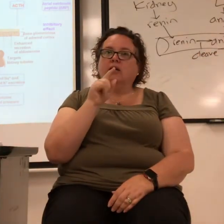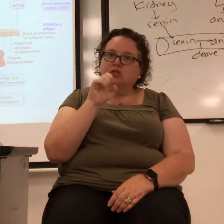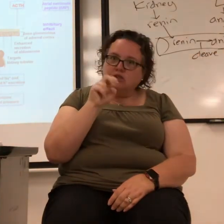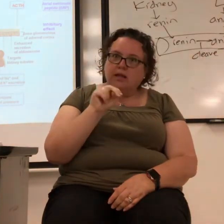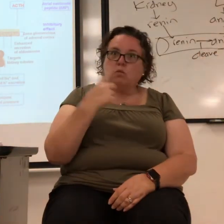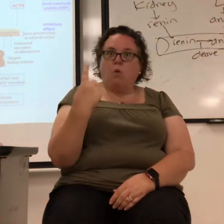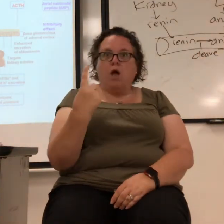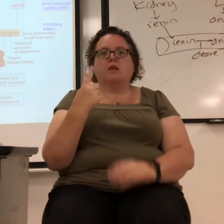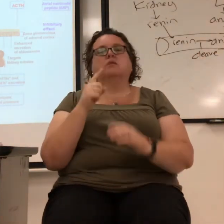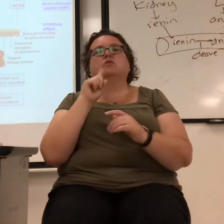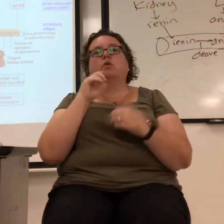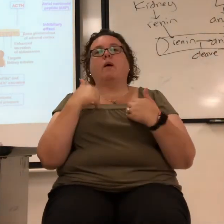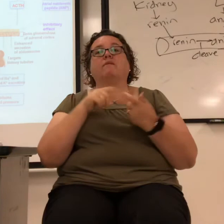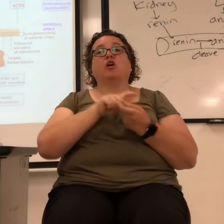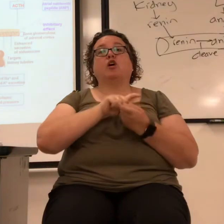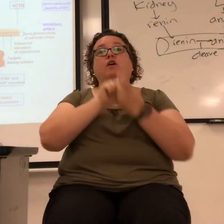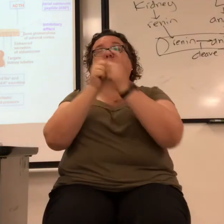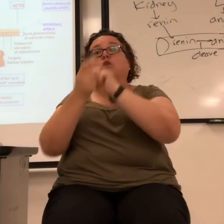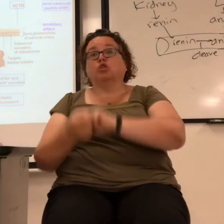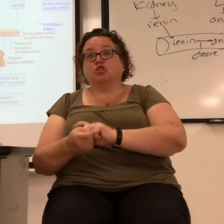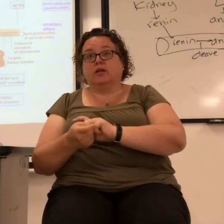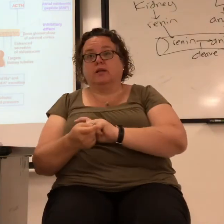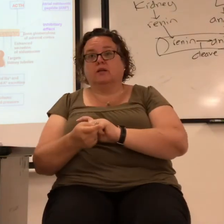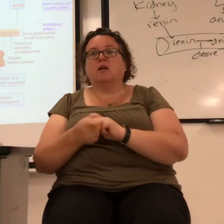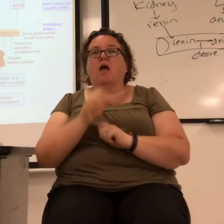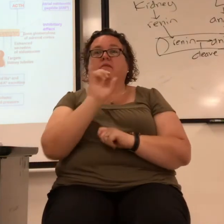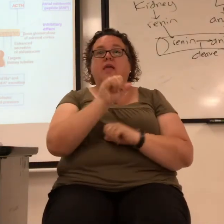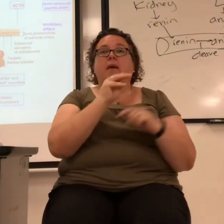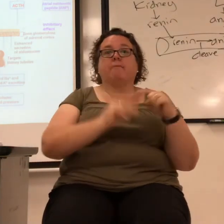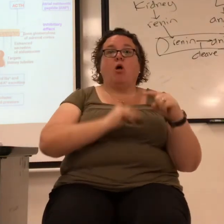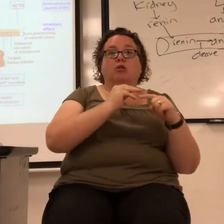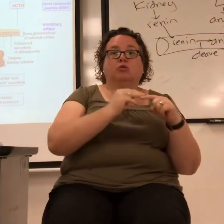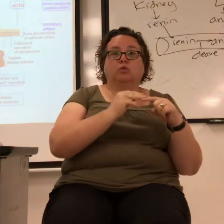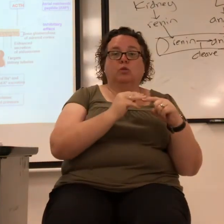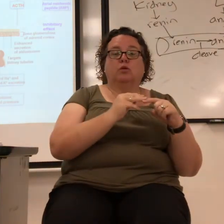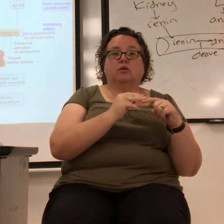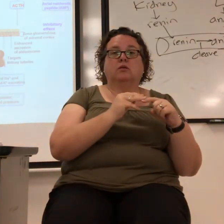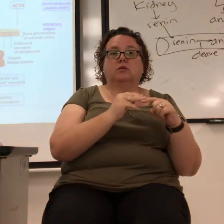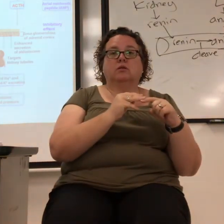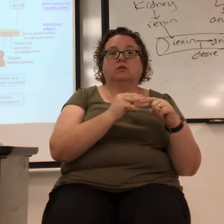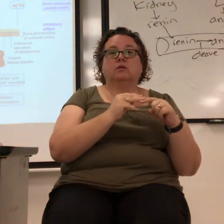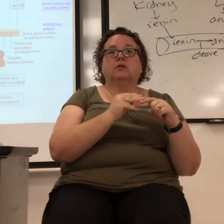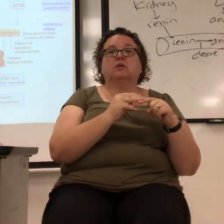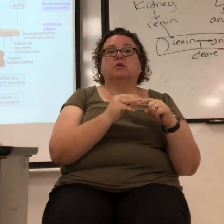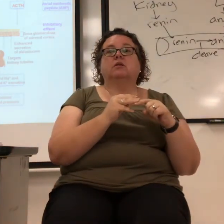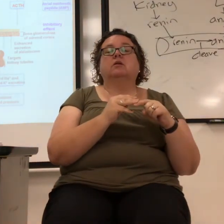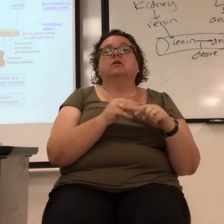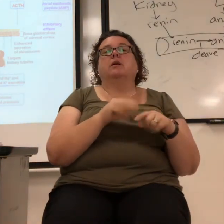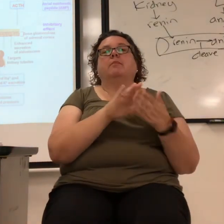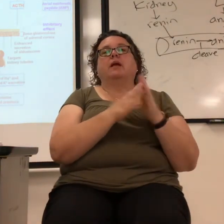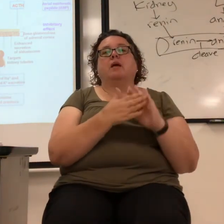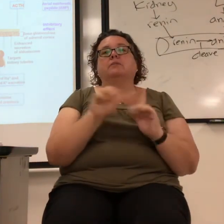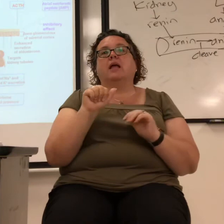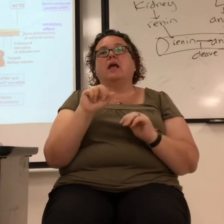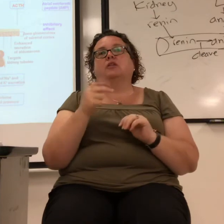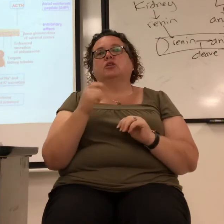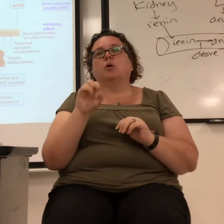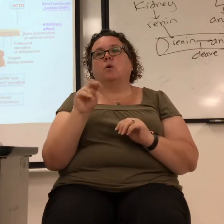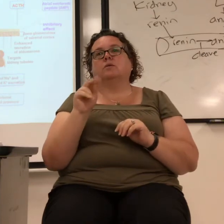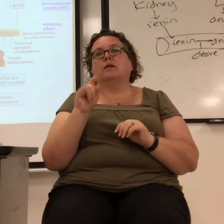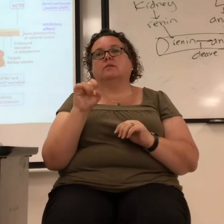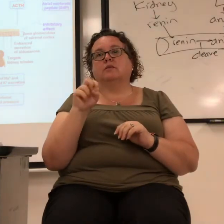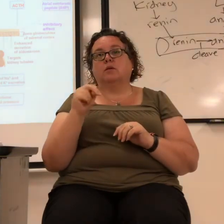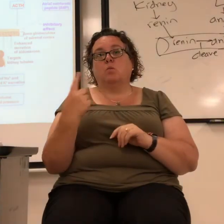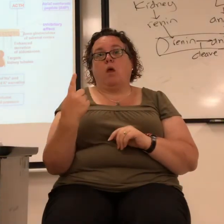So then you get a conversion of that molecule, angiotensinogen becomes angiotensin 1.